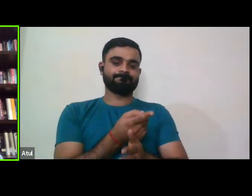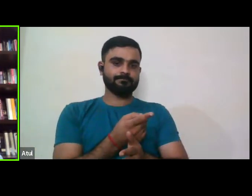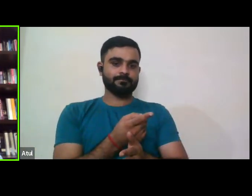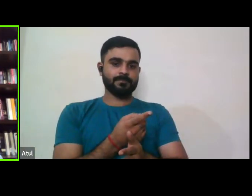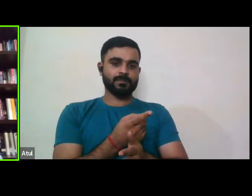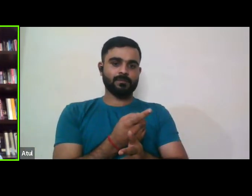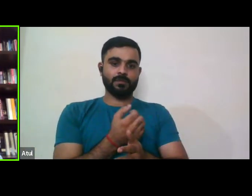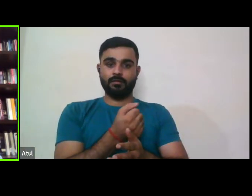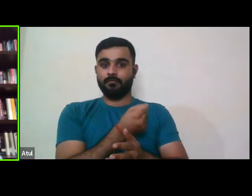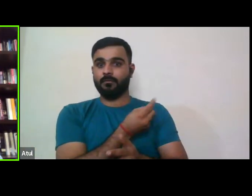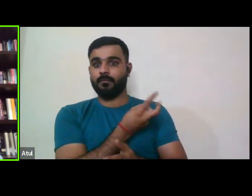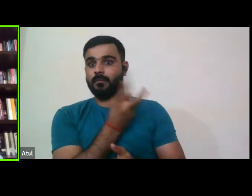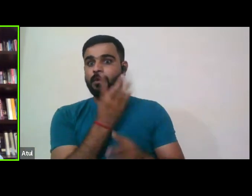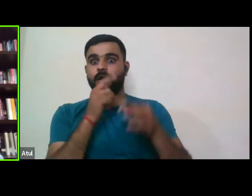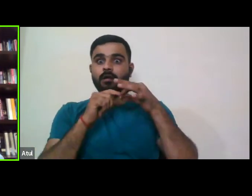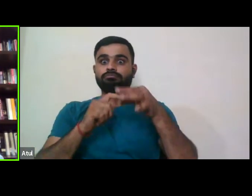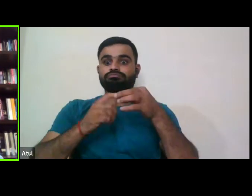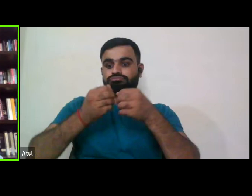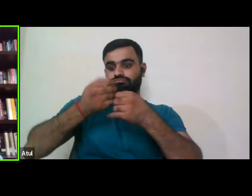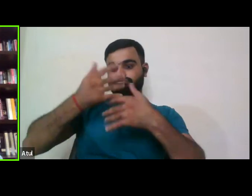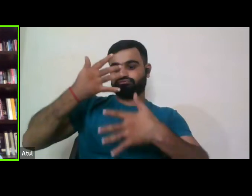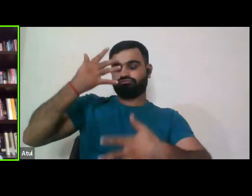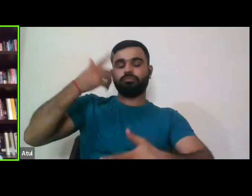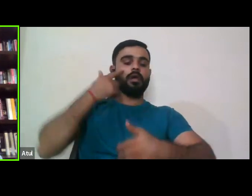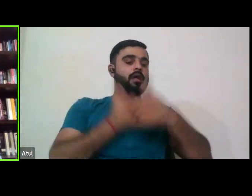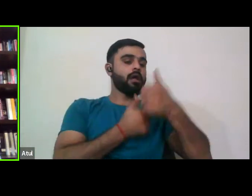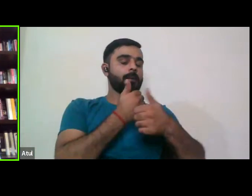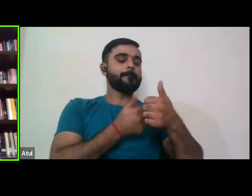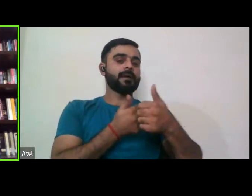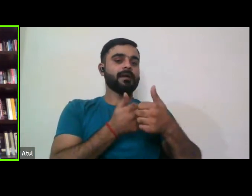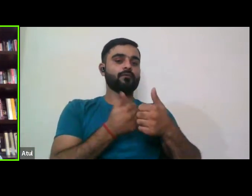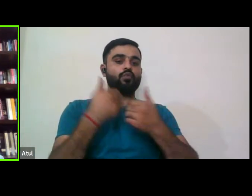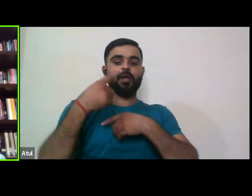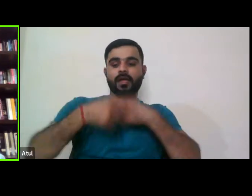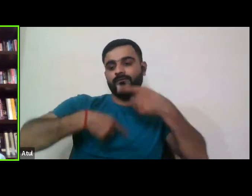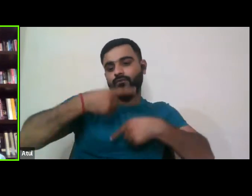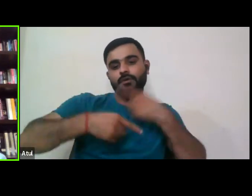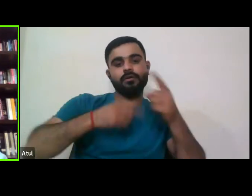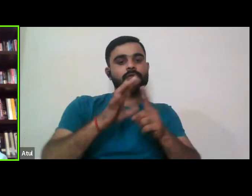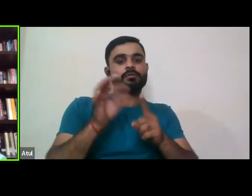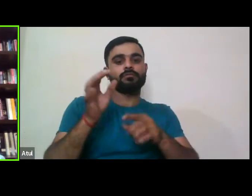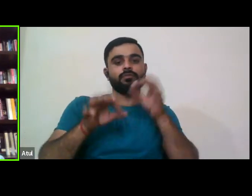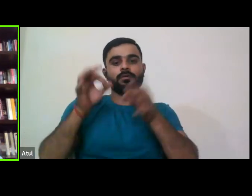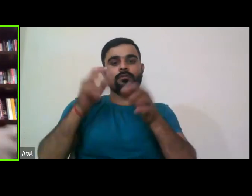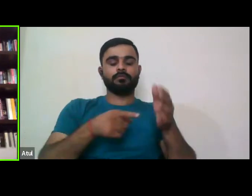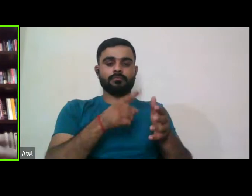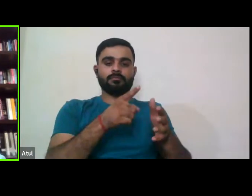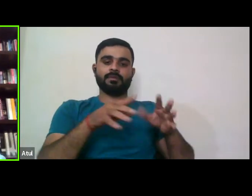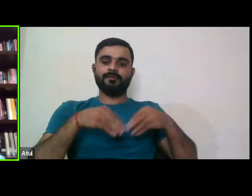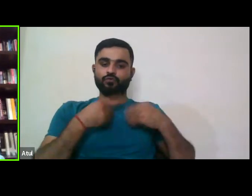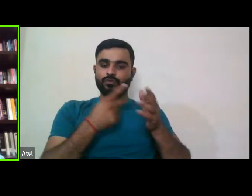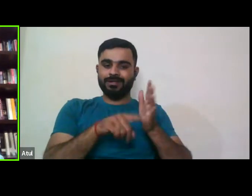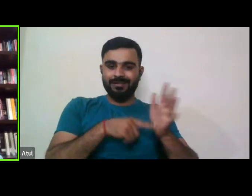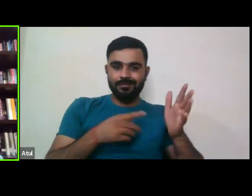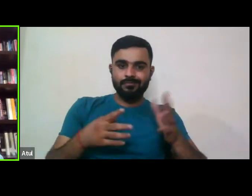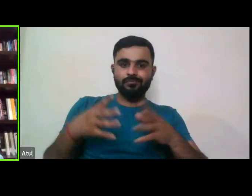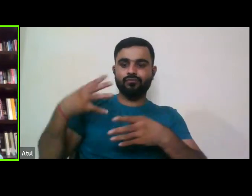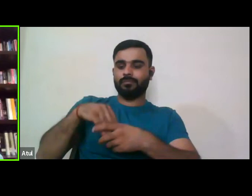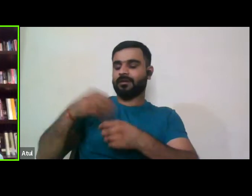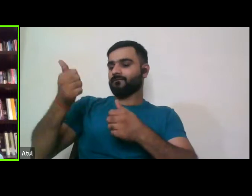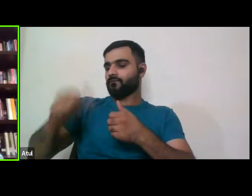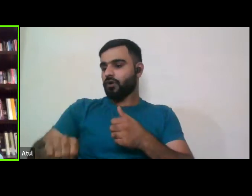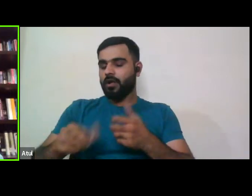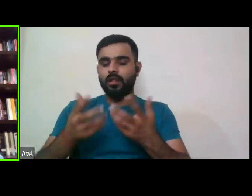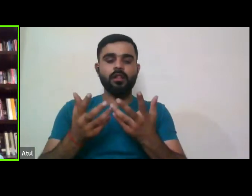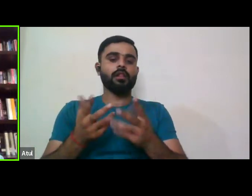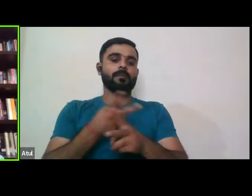just so many questions around assignment of cases, on a day-to-day basis. Some judge has to recuse themselves, some judge has fallen ill, the case has to